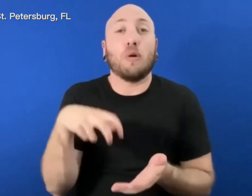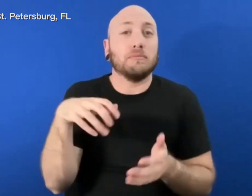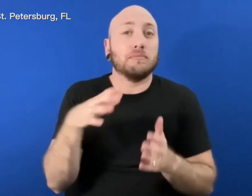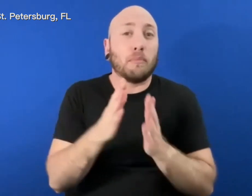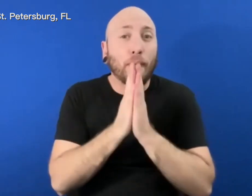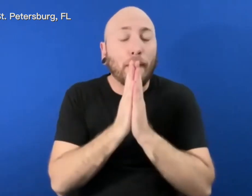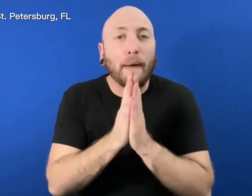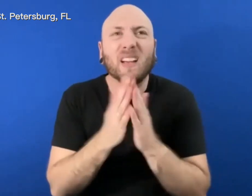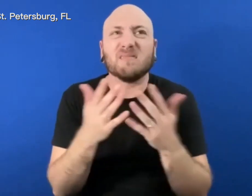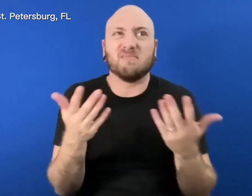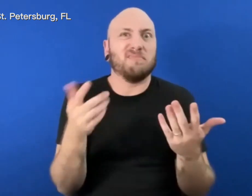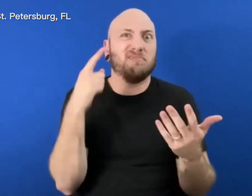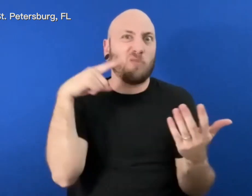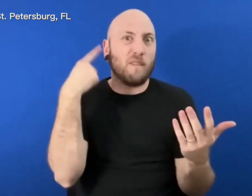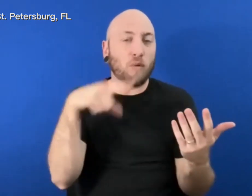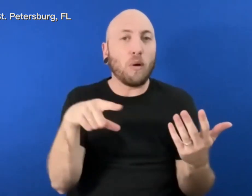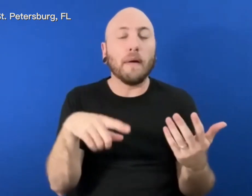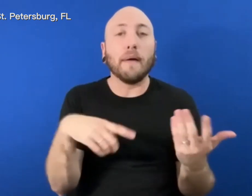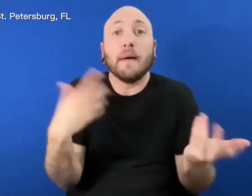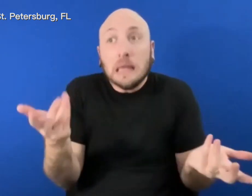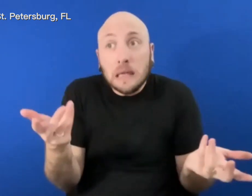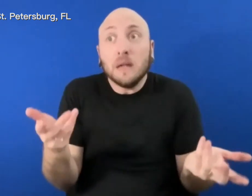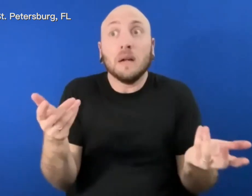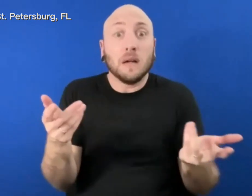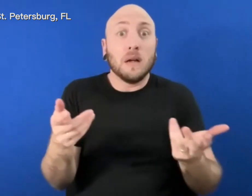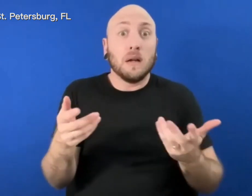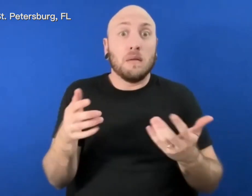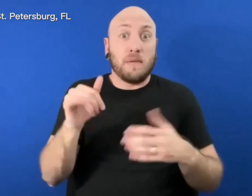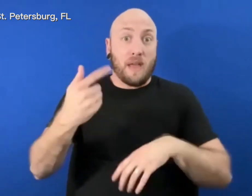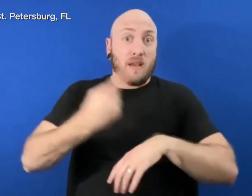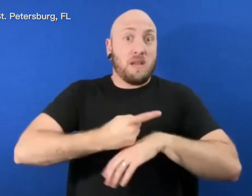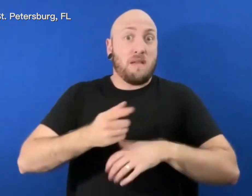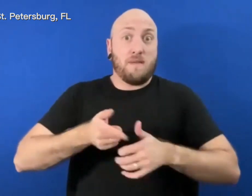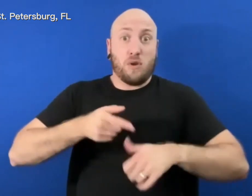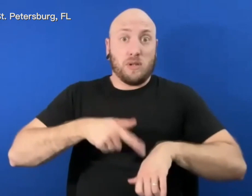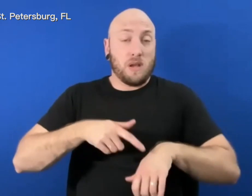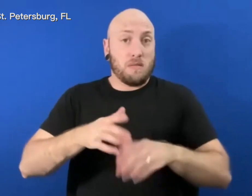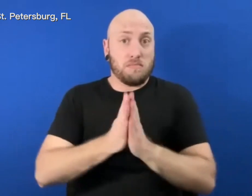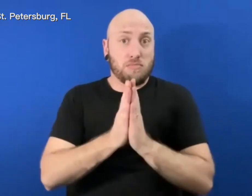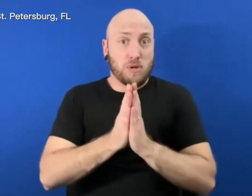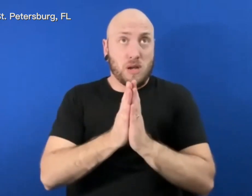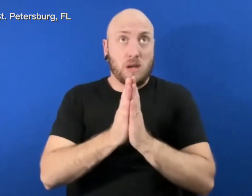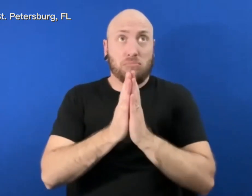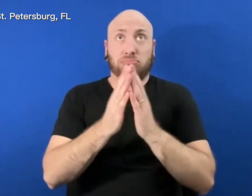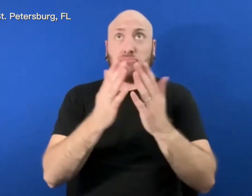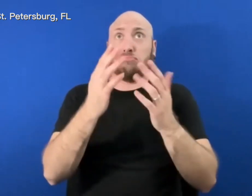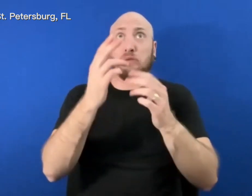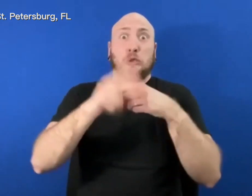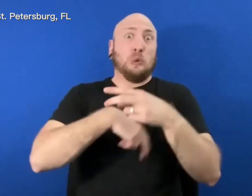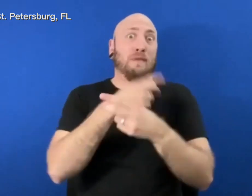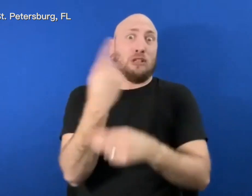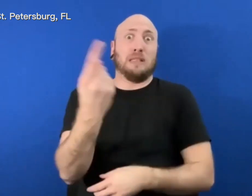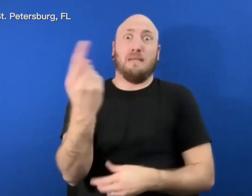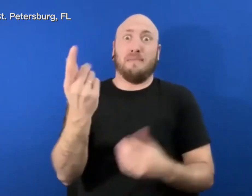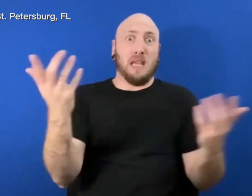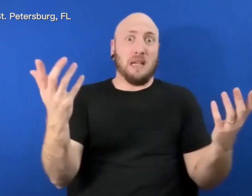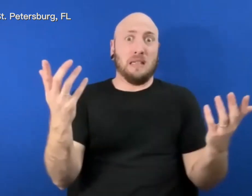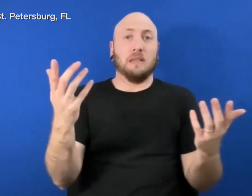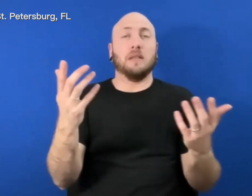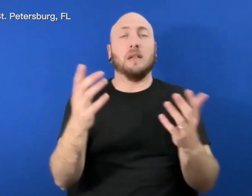never, did anything. But I do remember praying to the universe and just like saying, please, like,